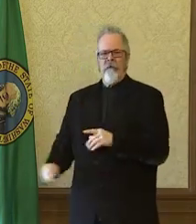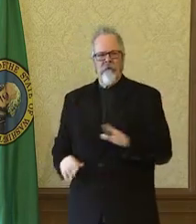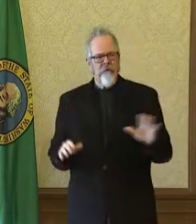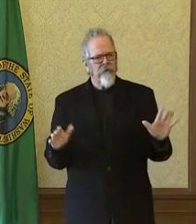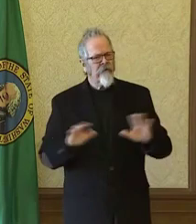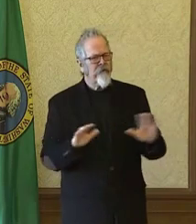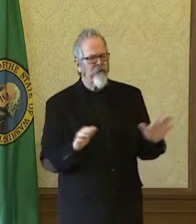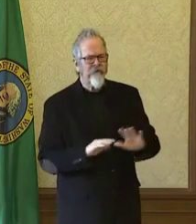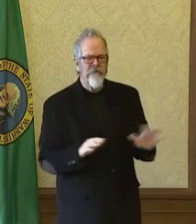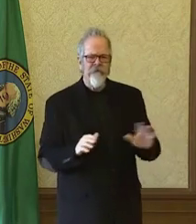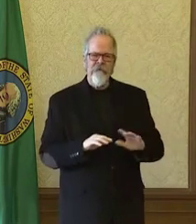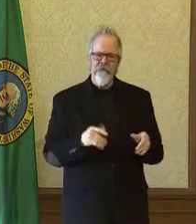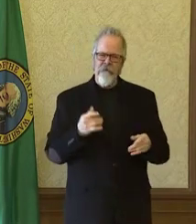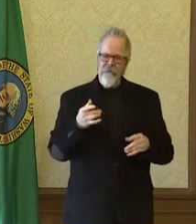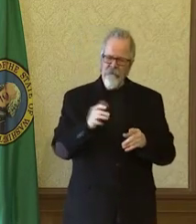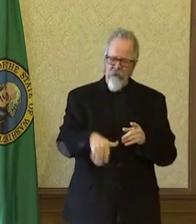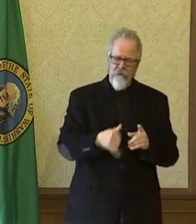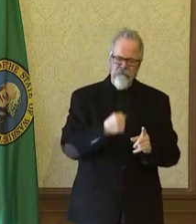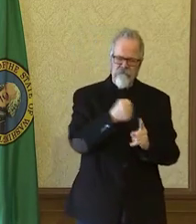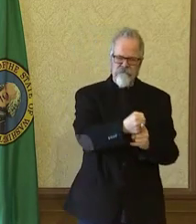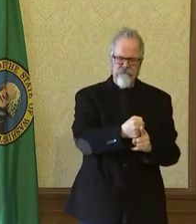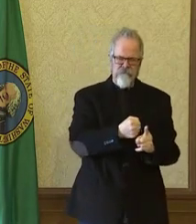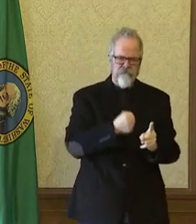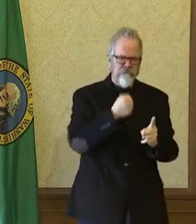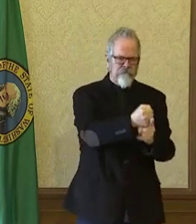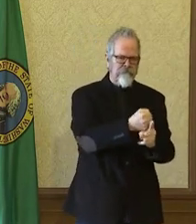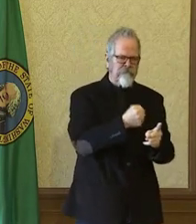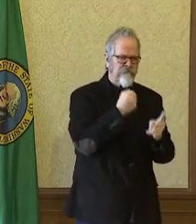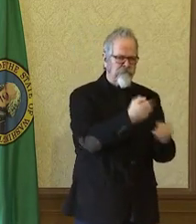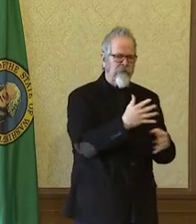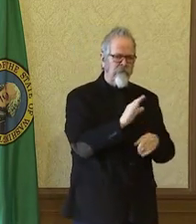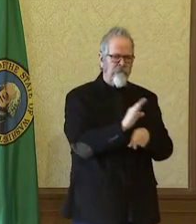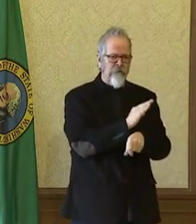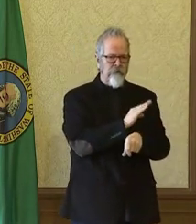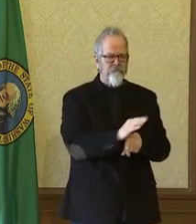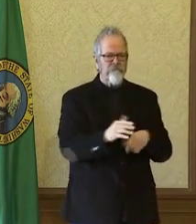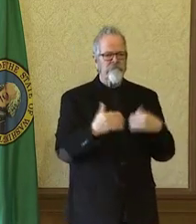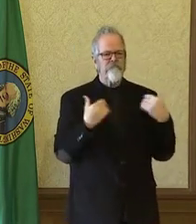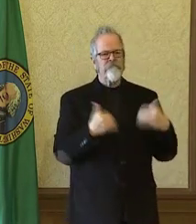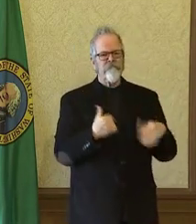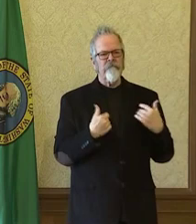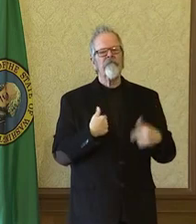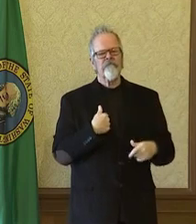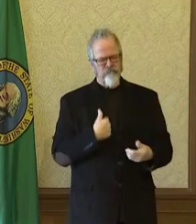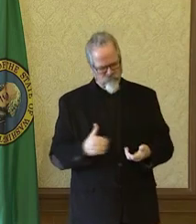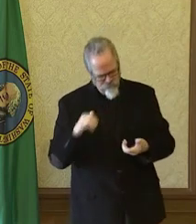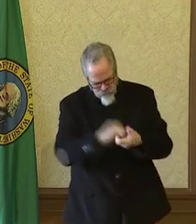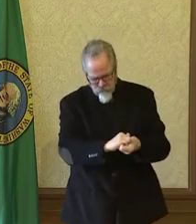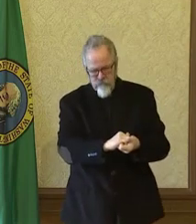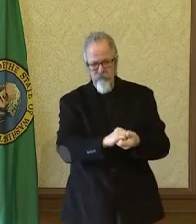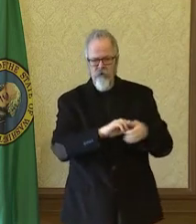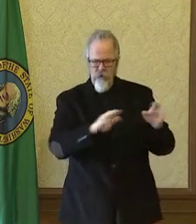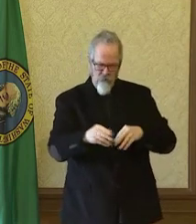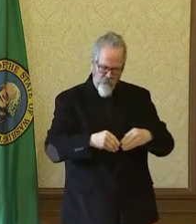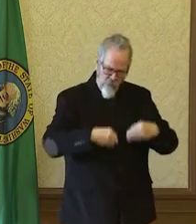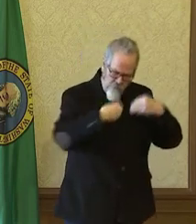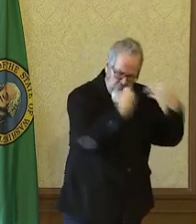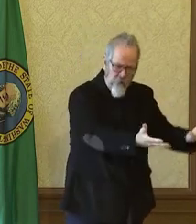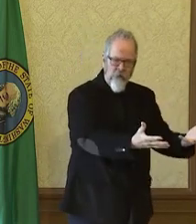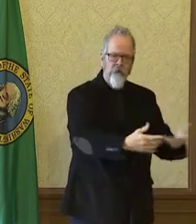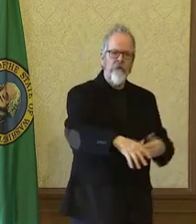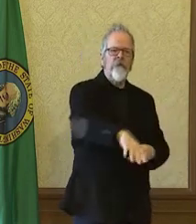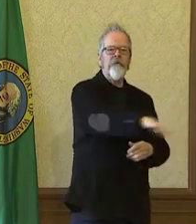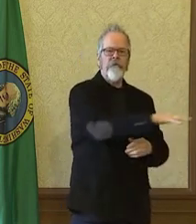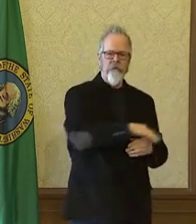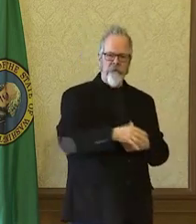a small business, a nonprofit, an independent contractor, or a self-employed individual in need of